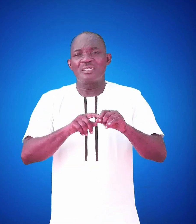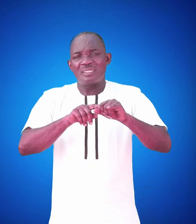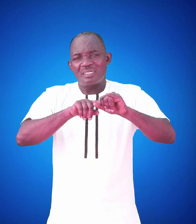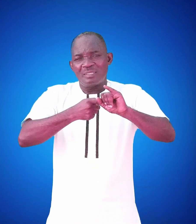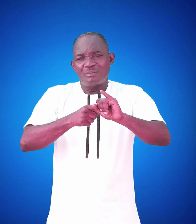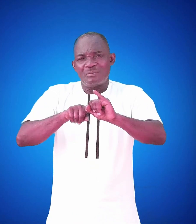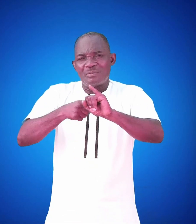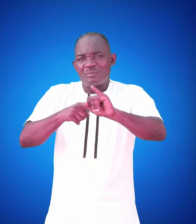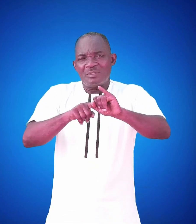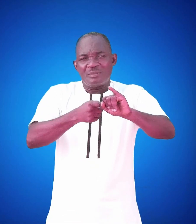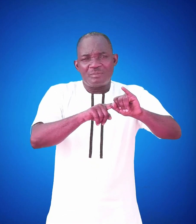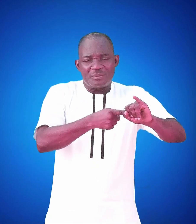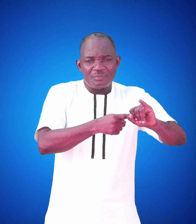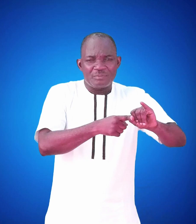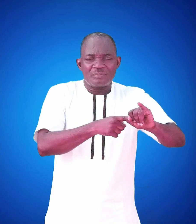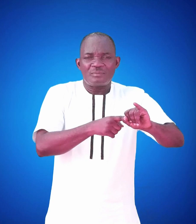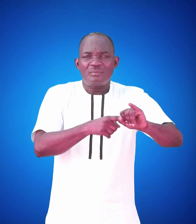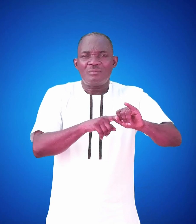implementation,